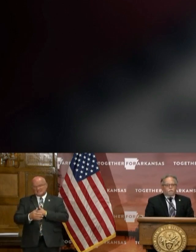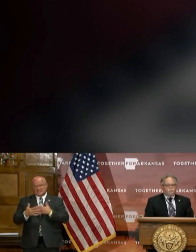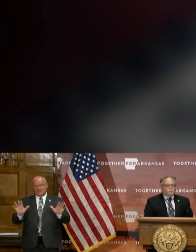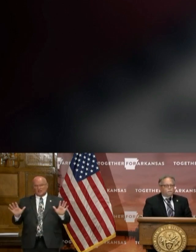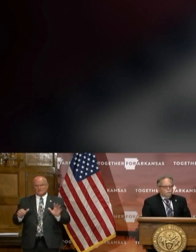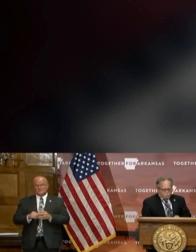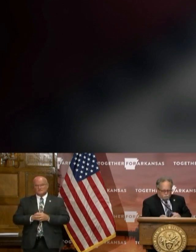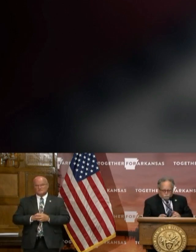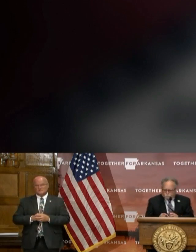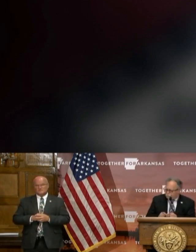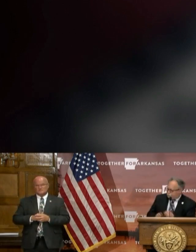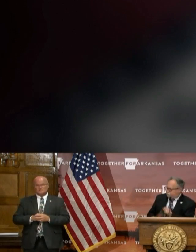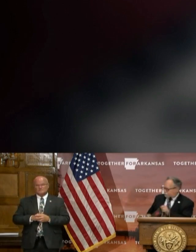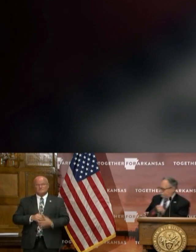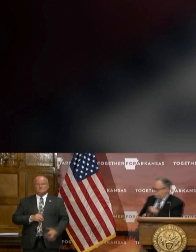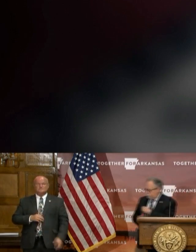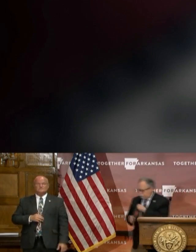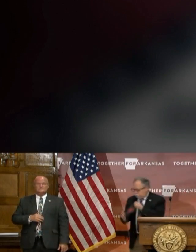whatsoever.